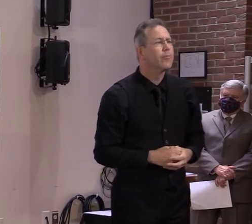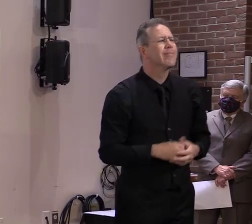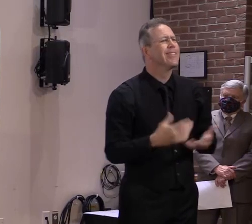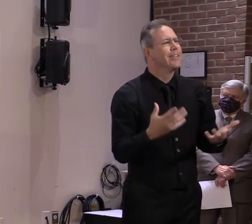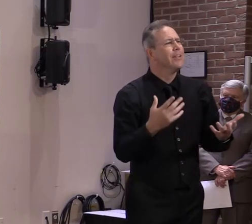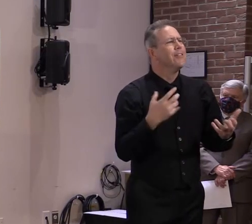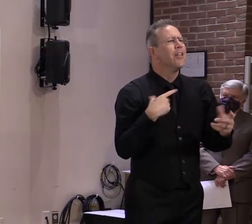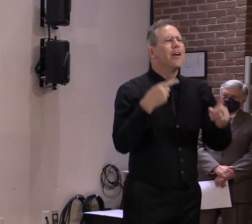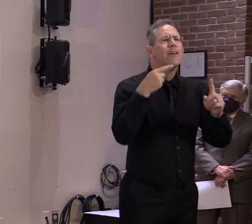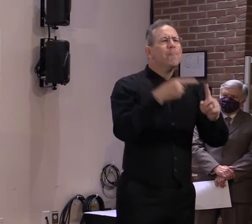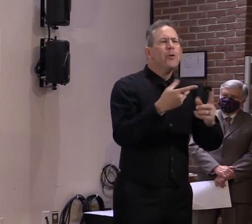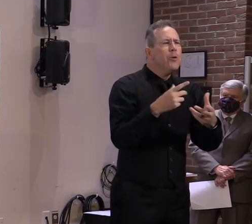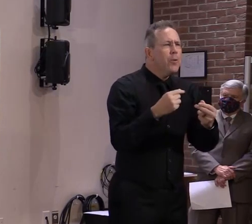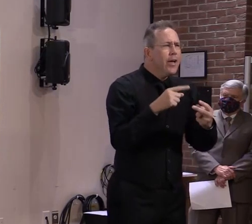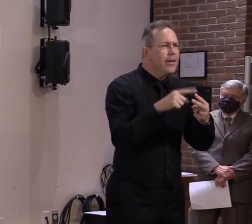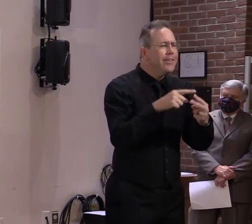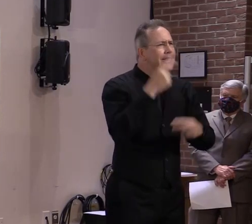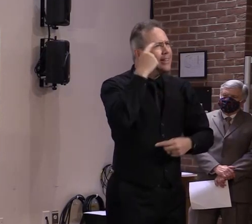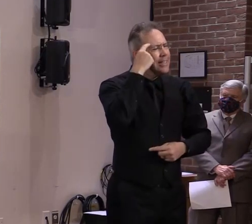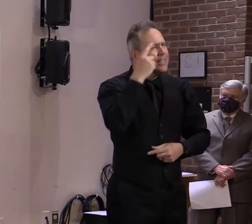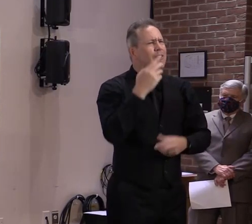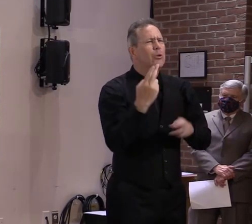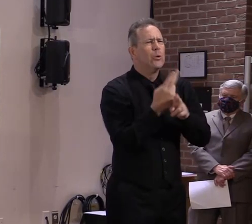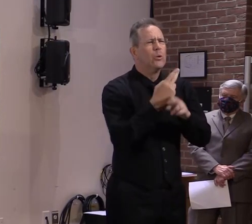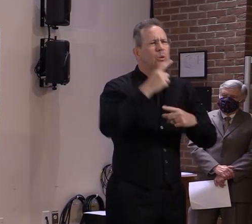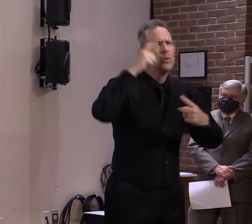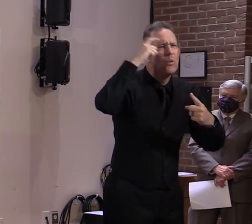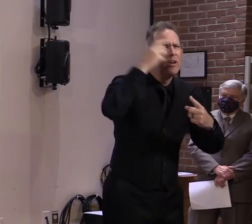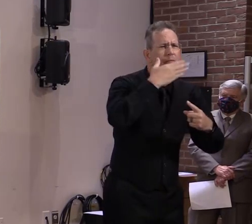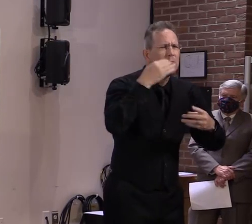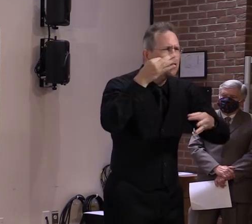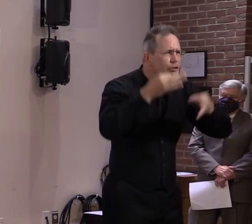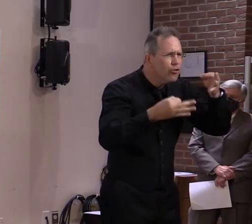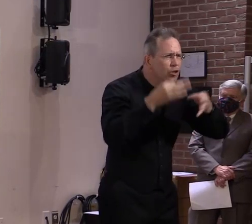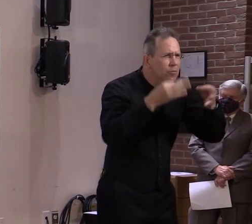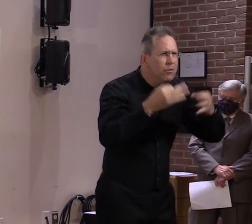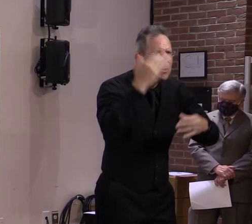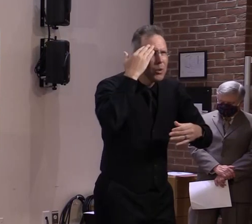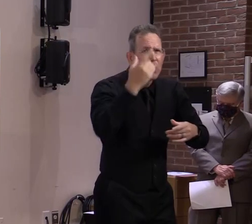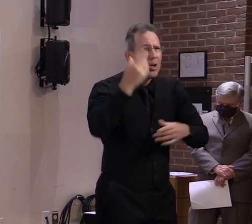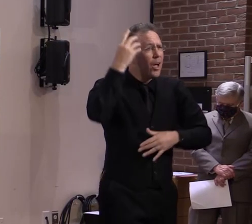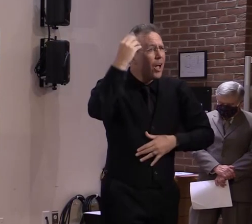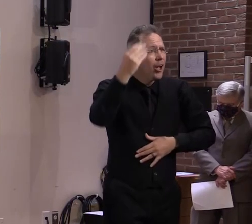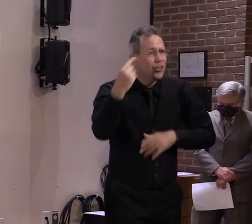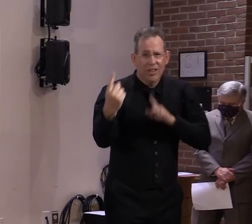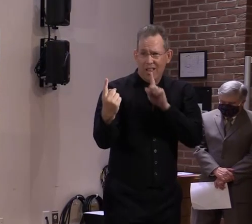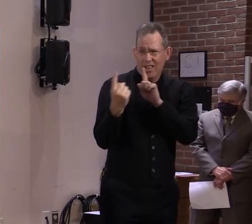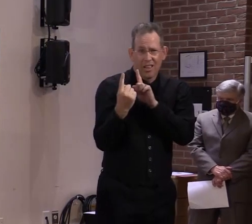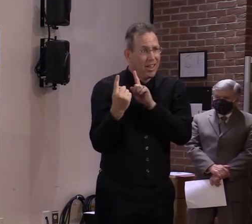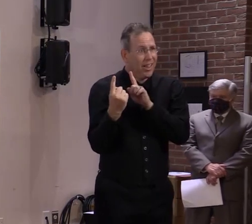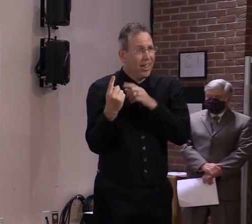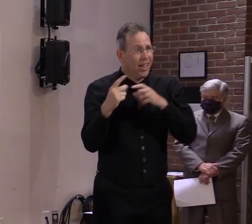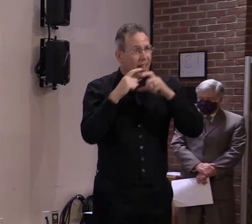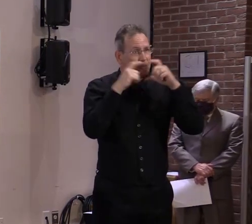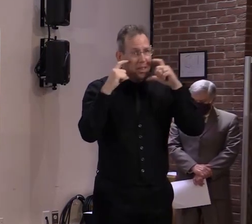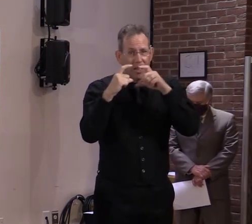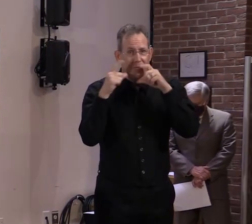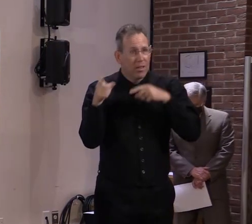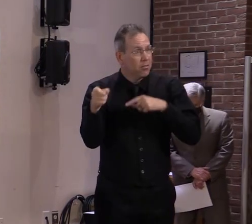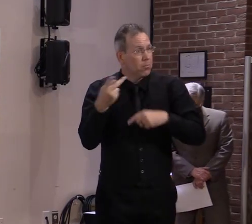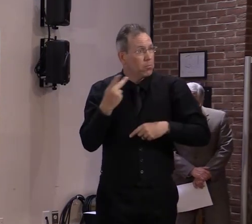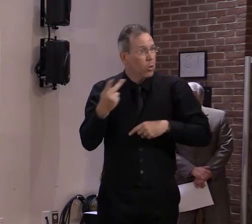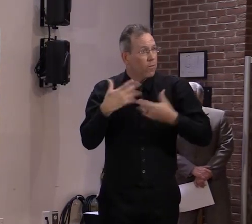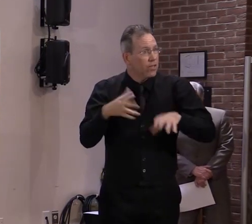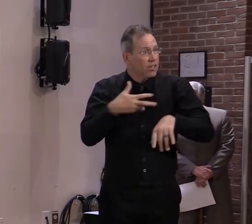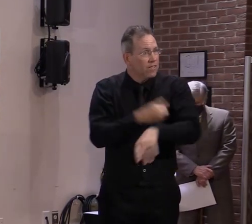think before you travel, and travel safely. As we continue to make progress toward more normalcy, Vermont's continued